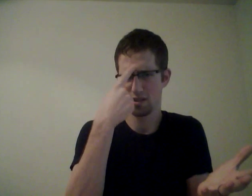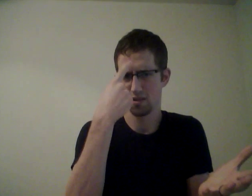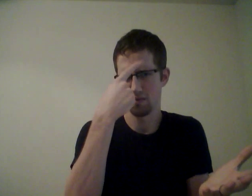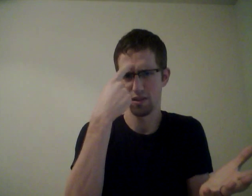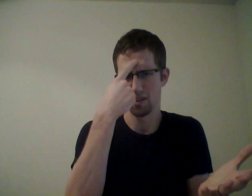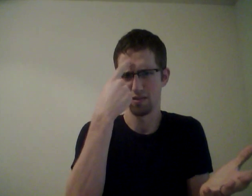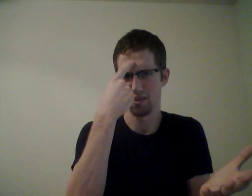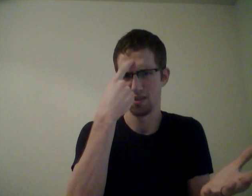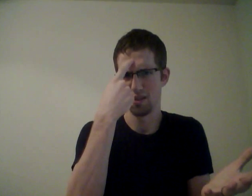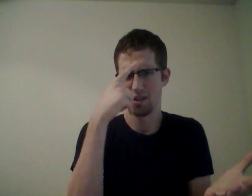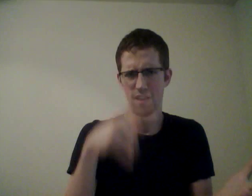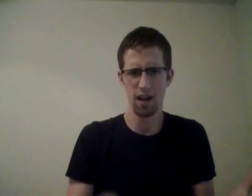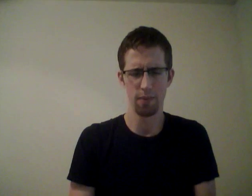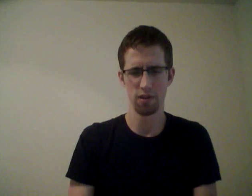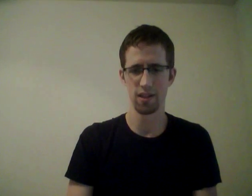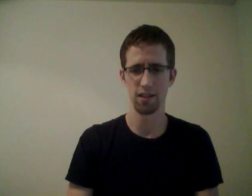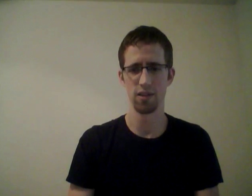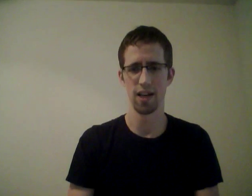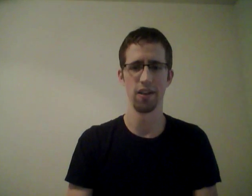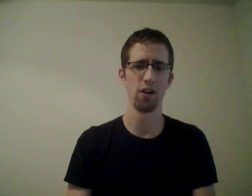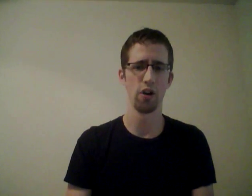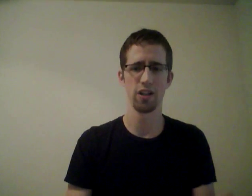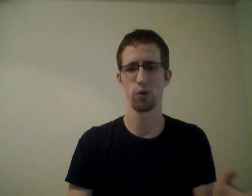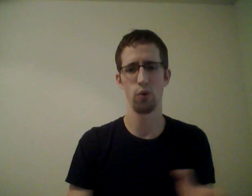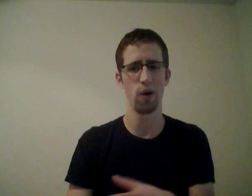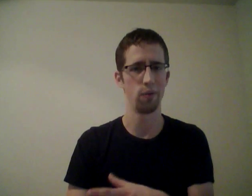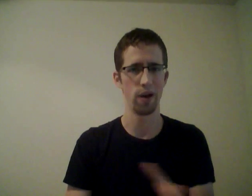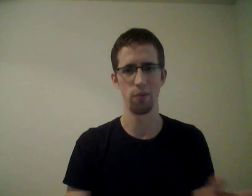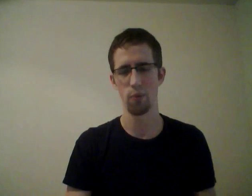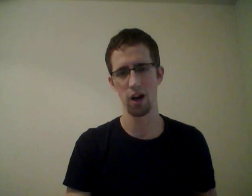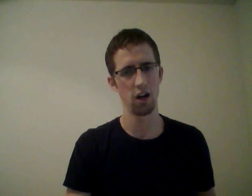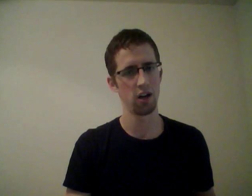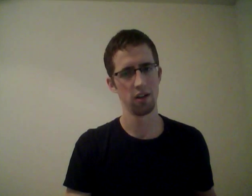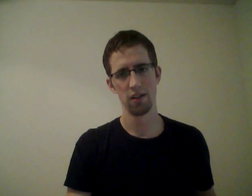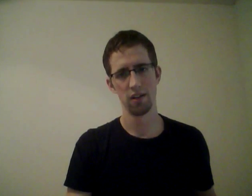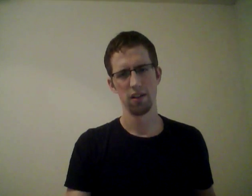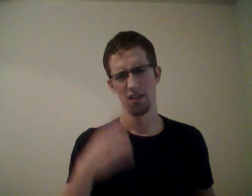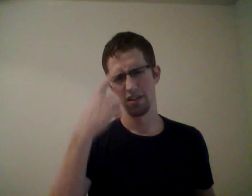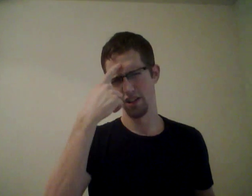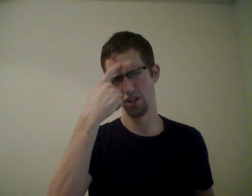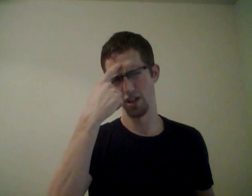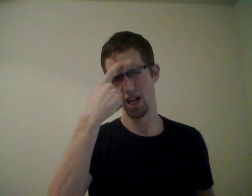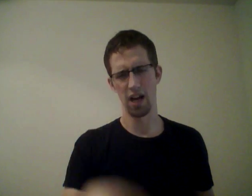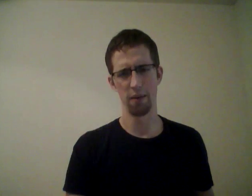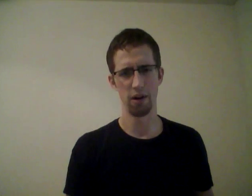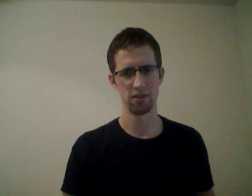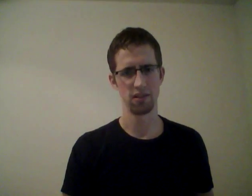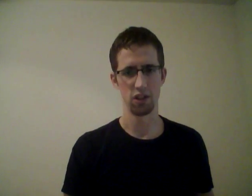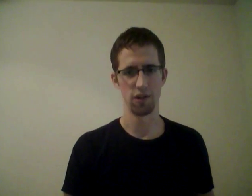face, the eyebrows that go down, like all these who, what, when, where, you should have your eyebrows